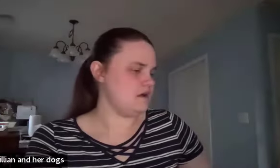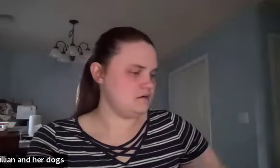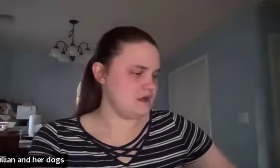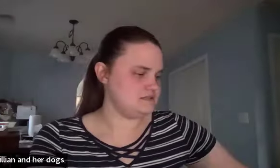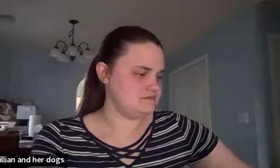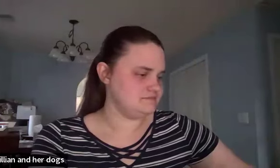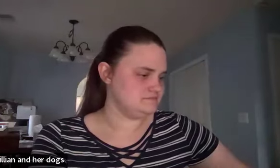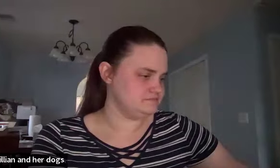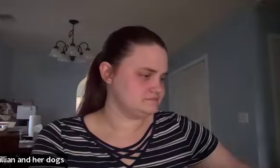All right.